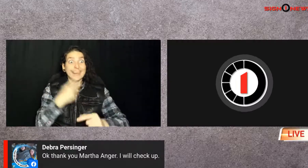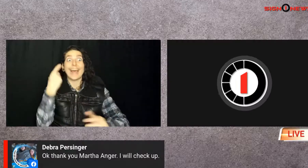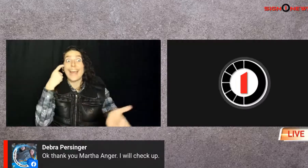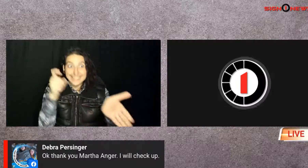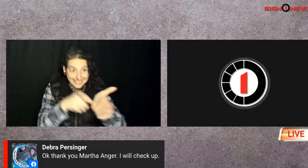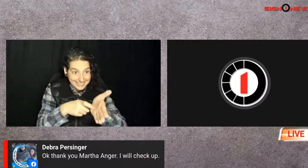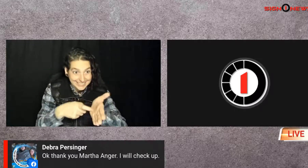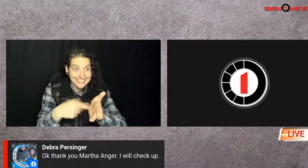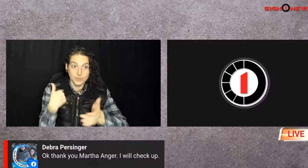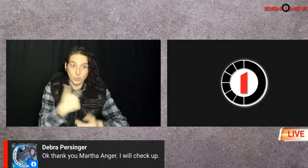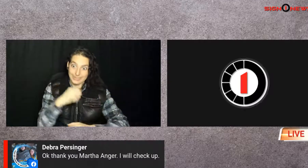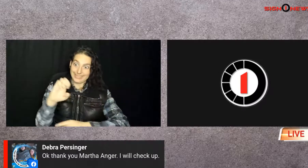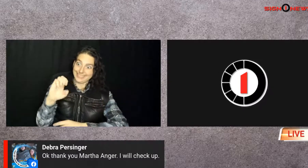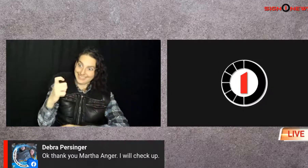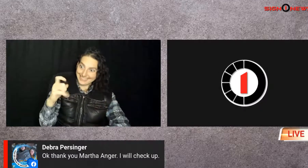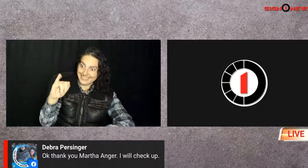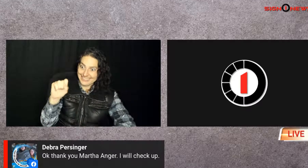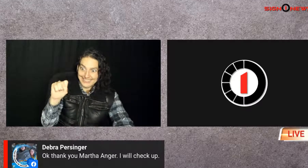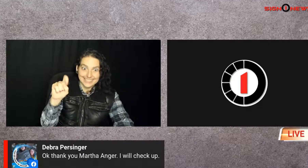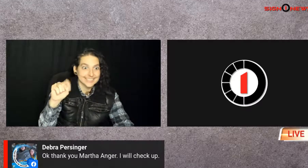Deaf people are going to be here forever.